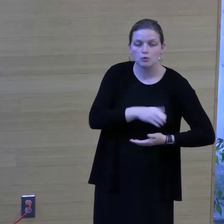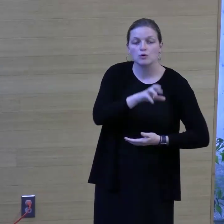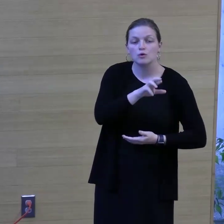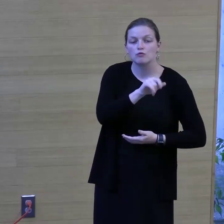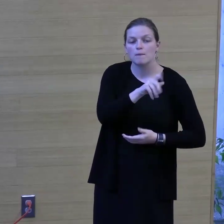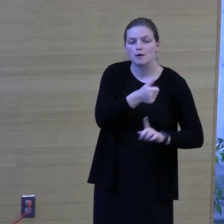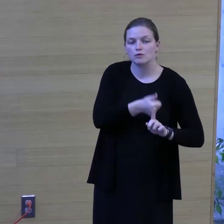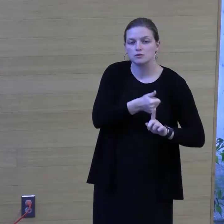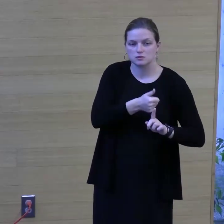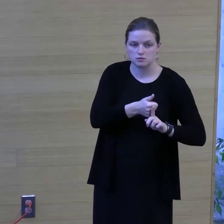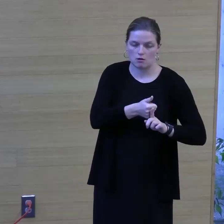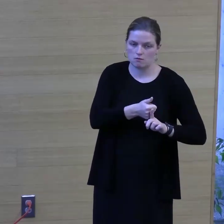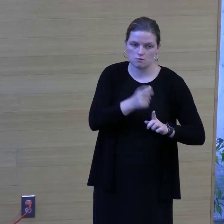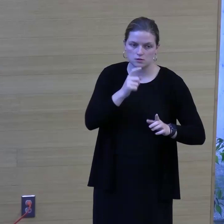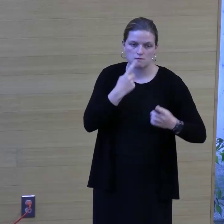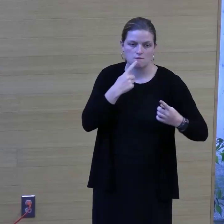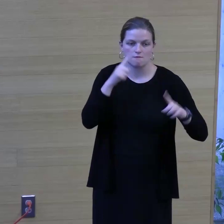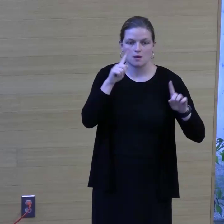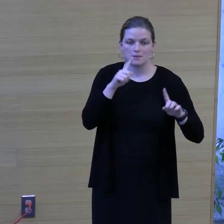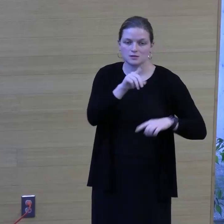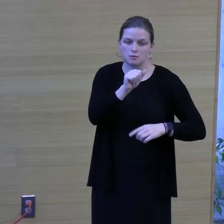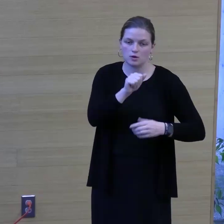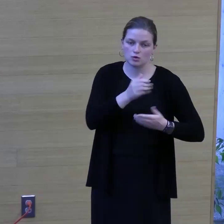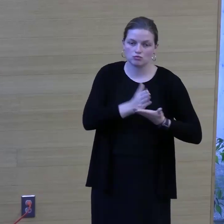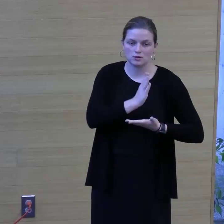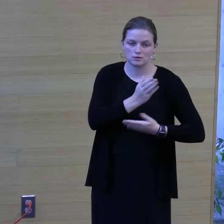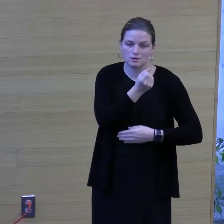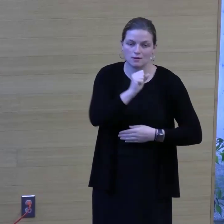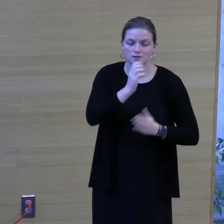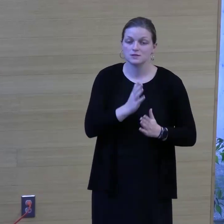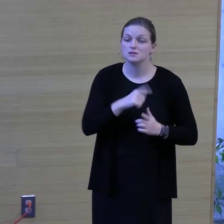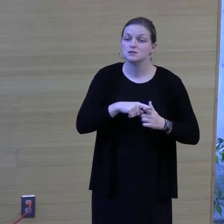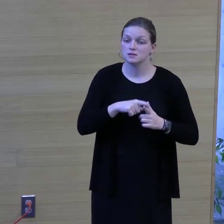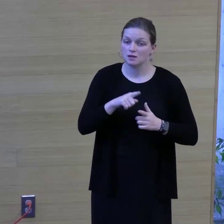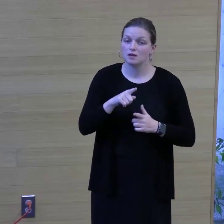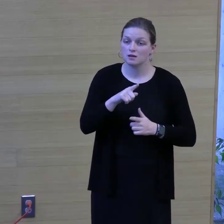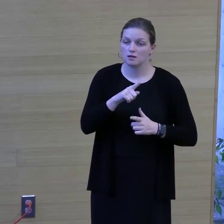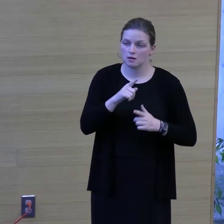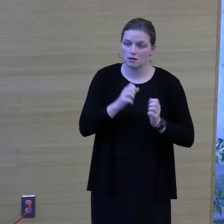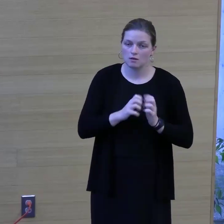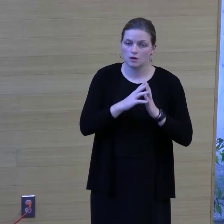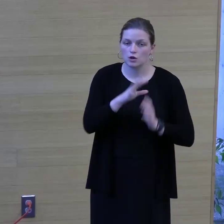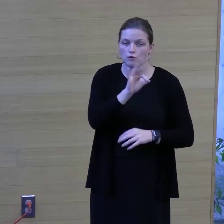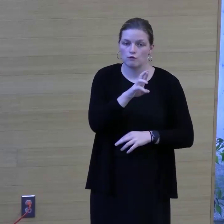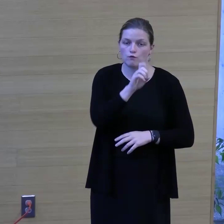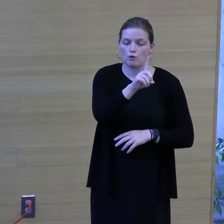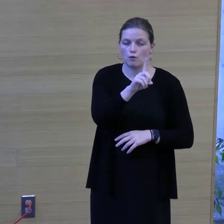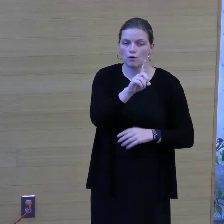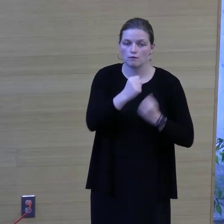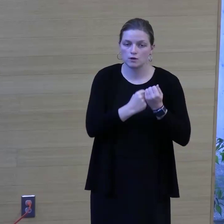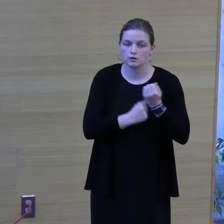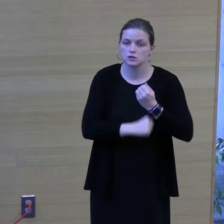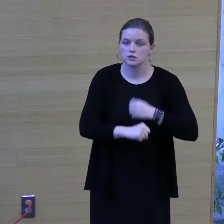is a prominent disability rights activist and the program officer of the Ford Foundation's first ever US